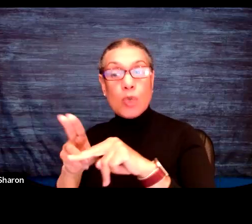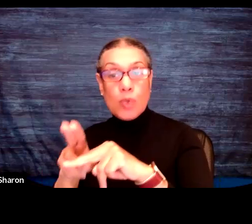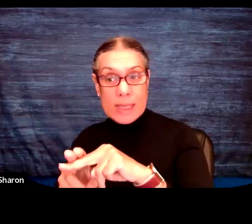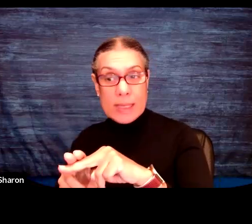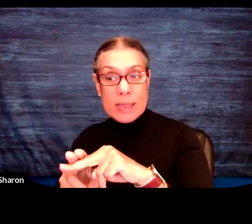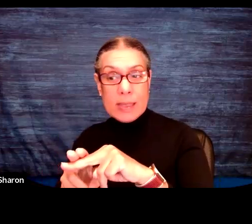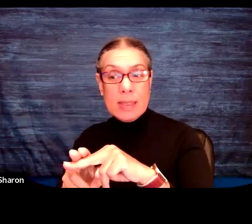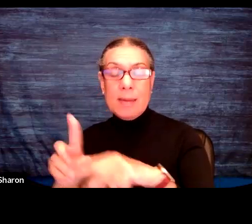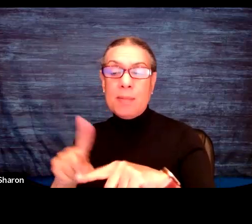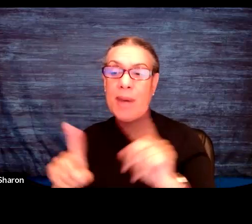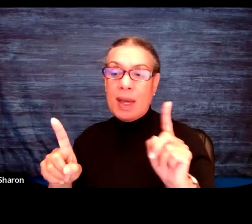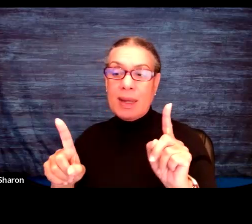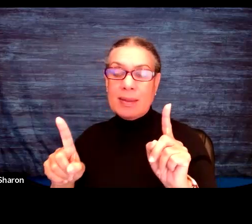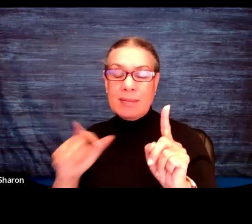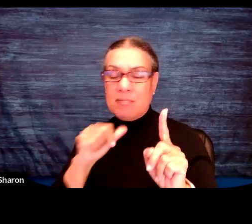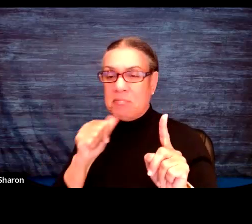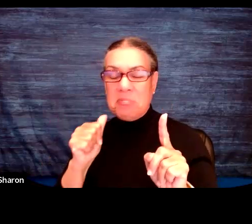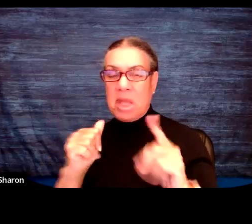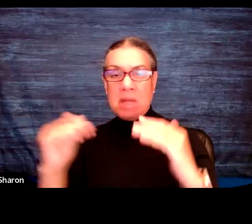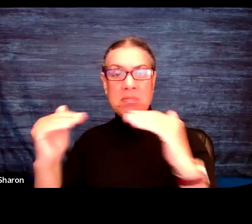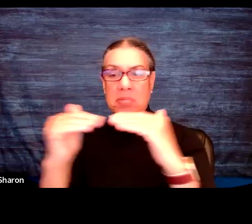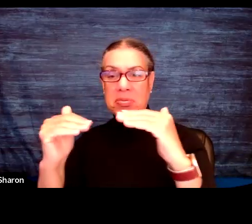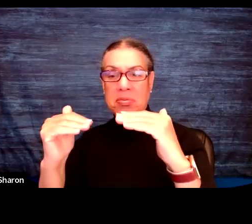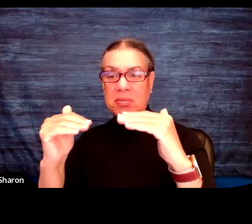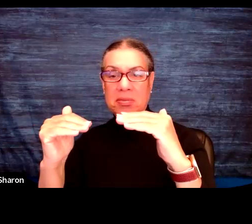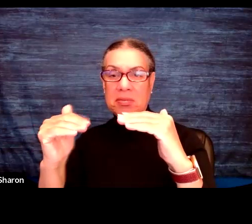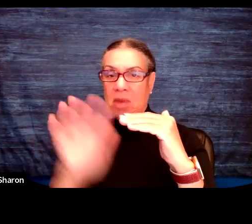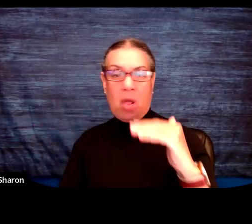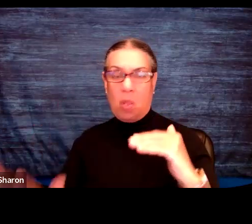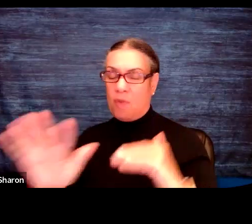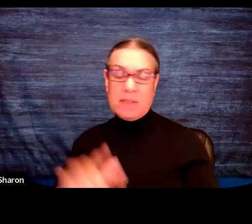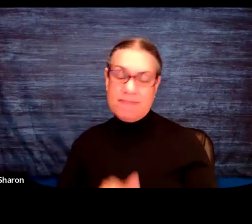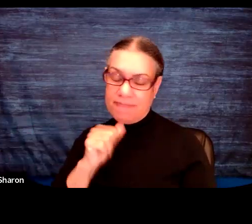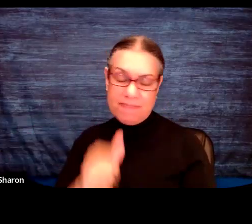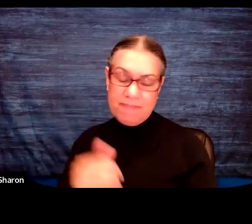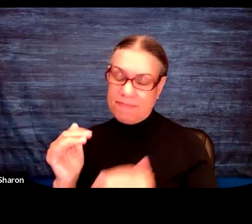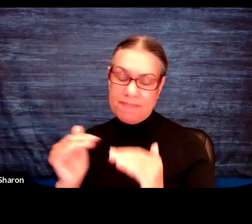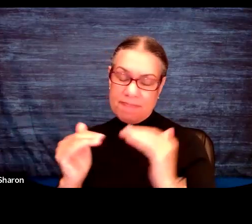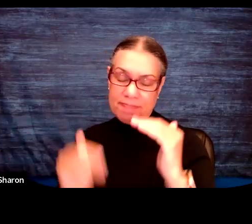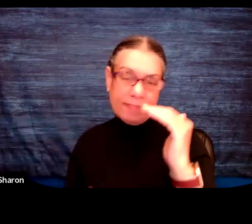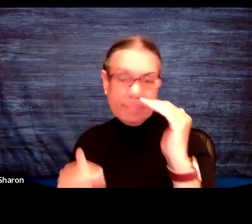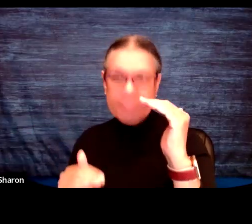the groups are not at the same level as they are district-wide.